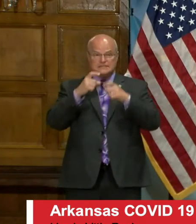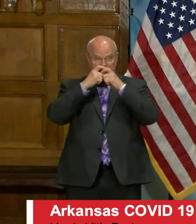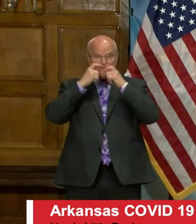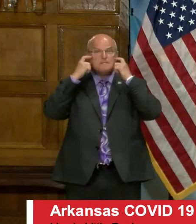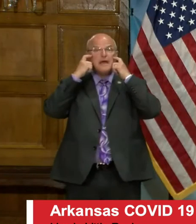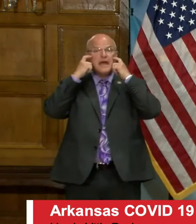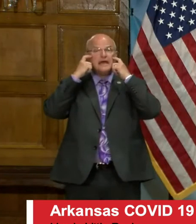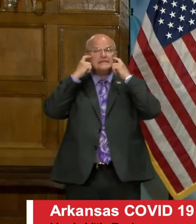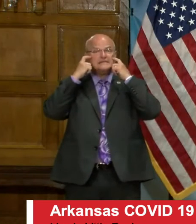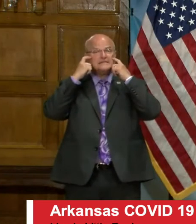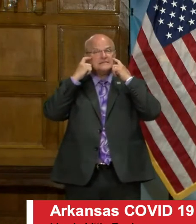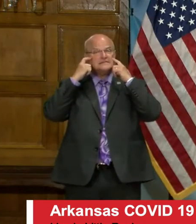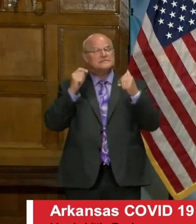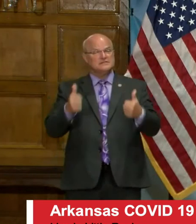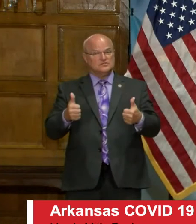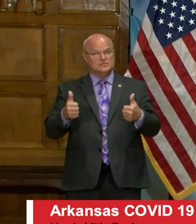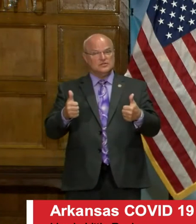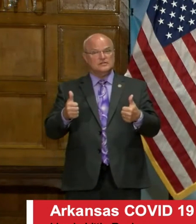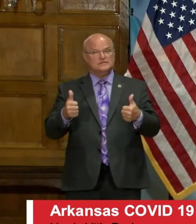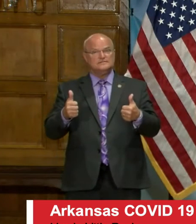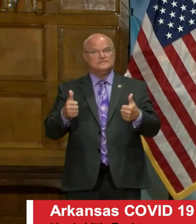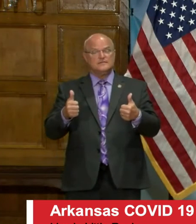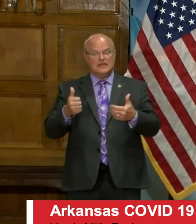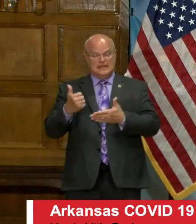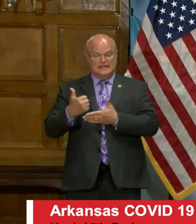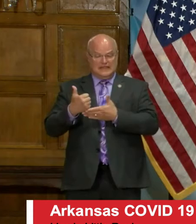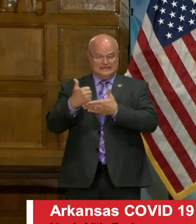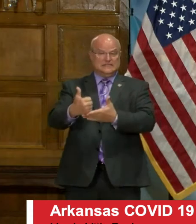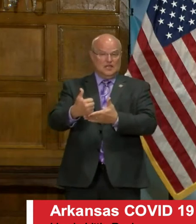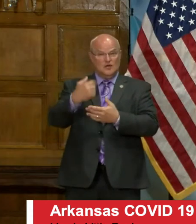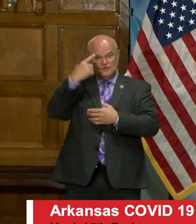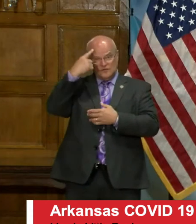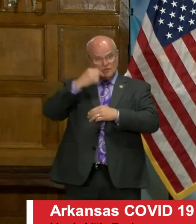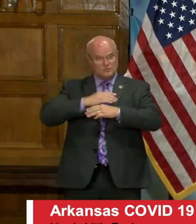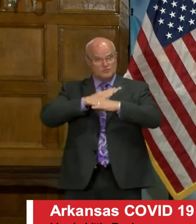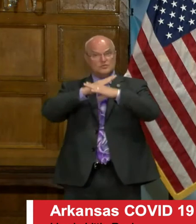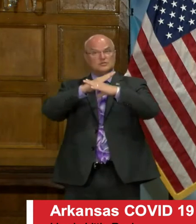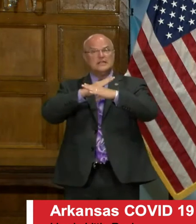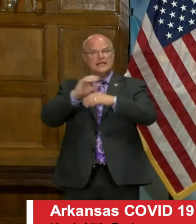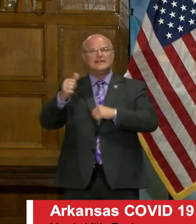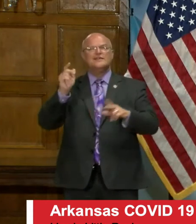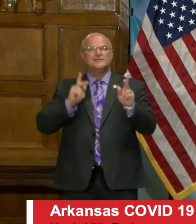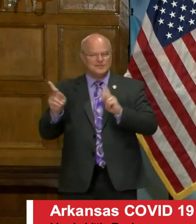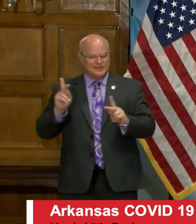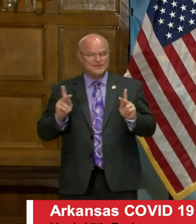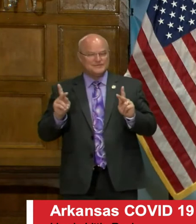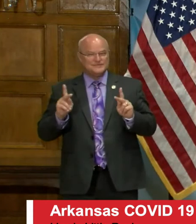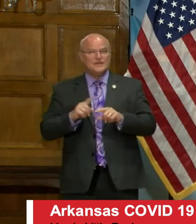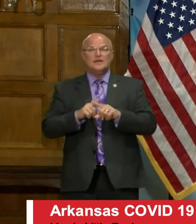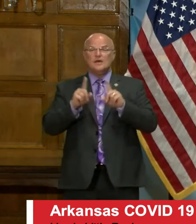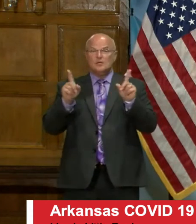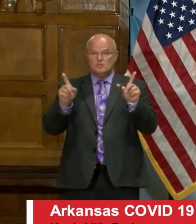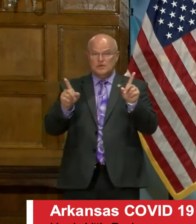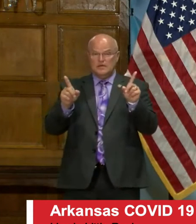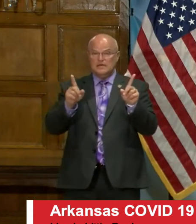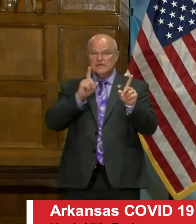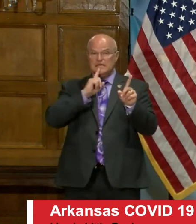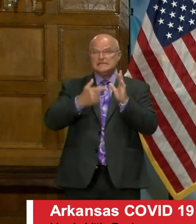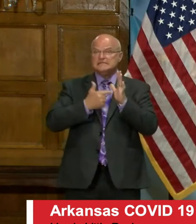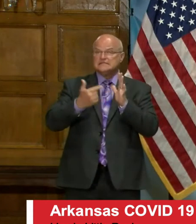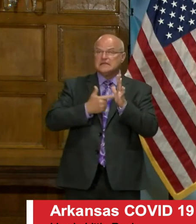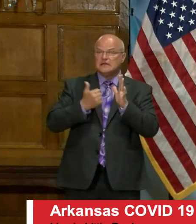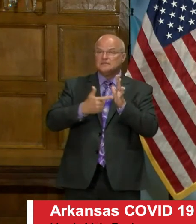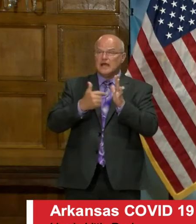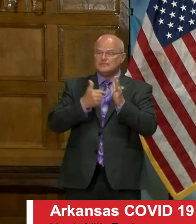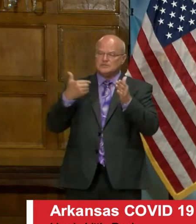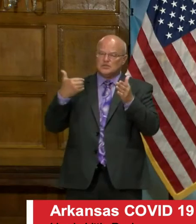wearing face coverings. That's helpful to protect others, but it is in some